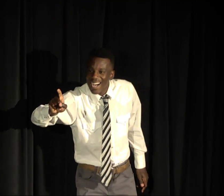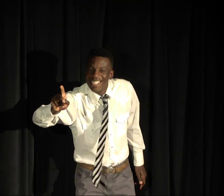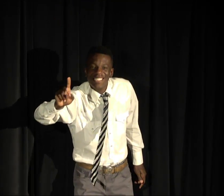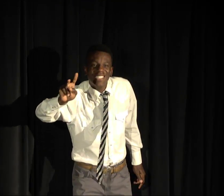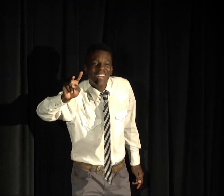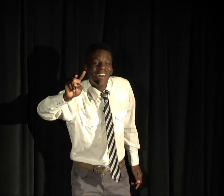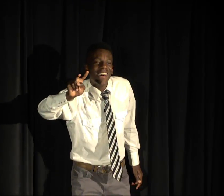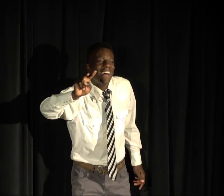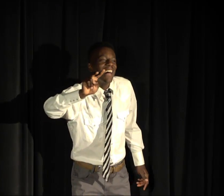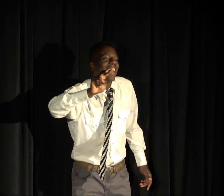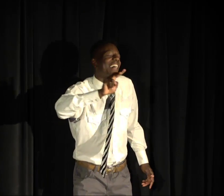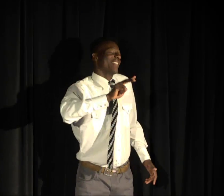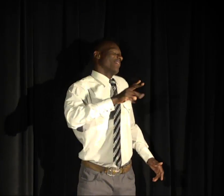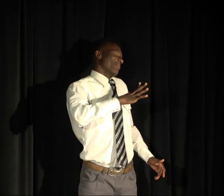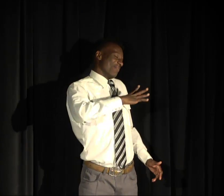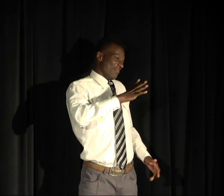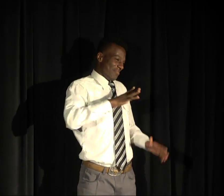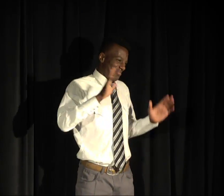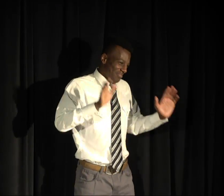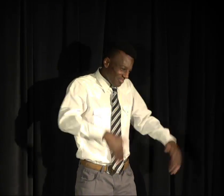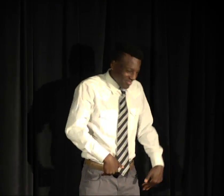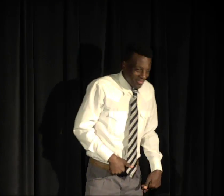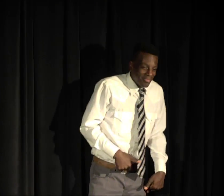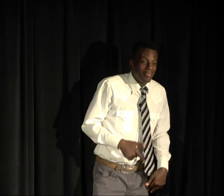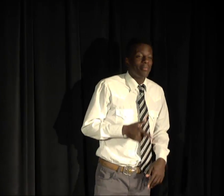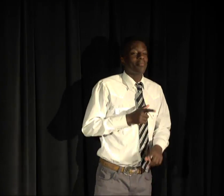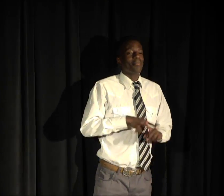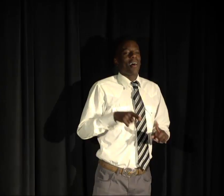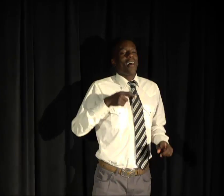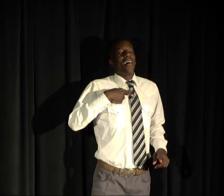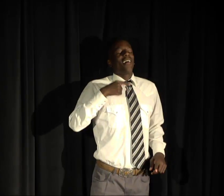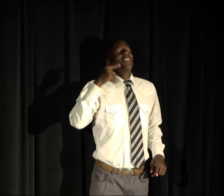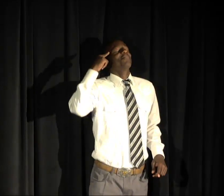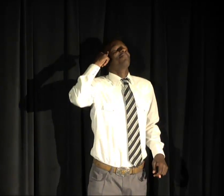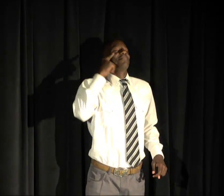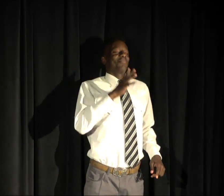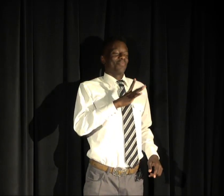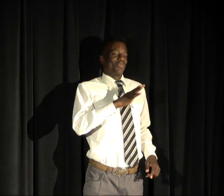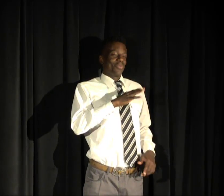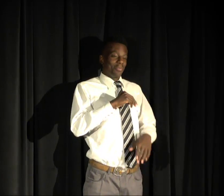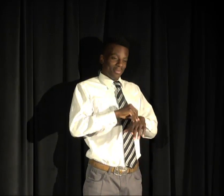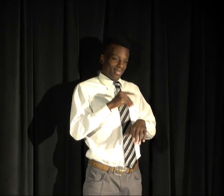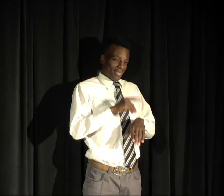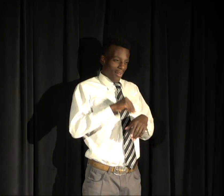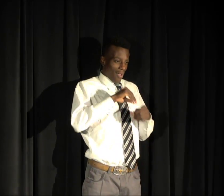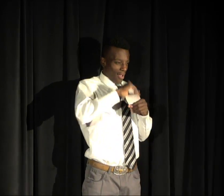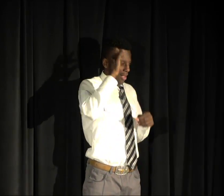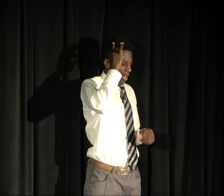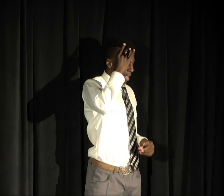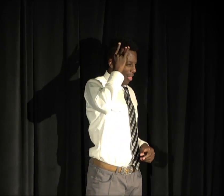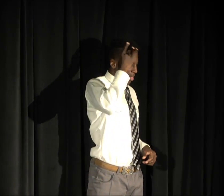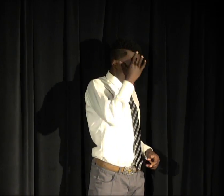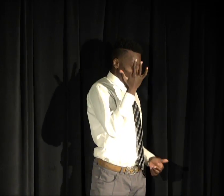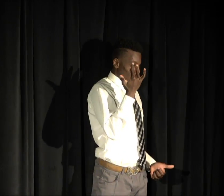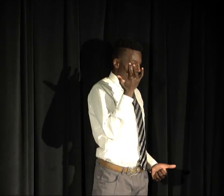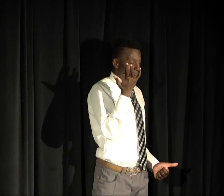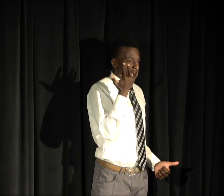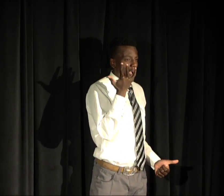like McDonald's, right? Oh, just a couple people, all right. But it came to mind, it would be so cool. McDonald's